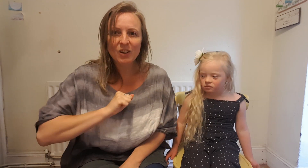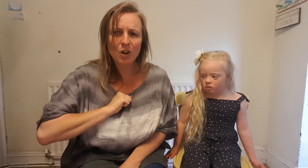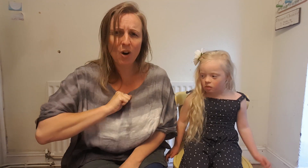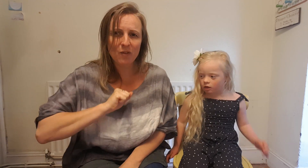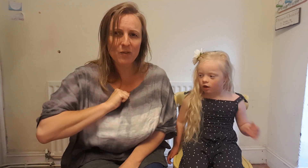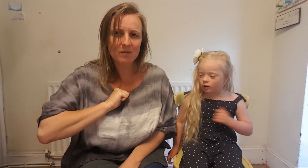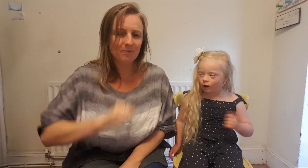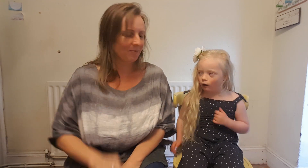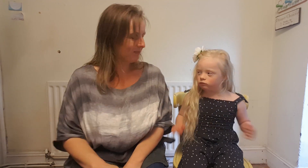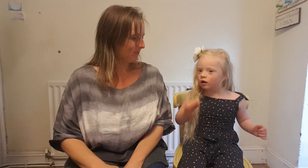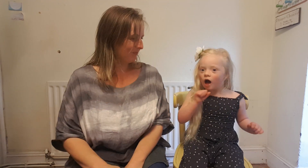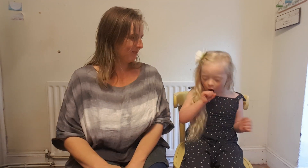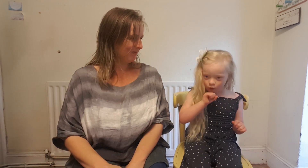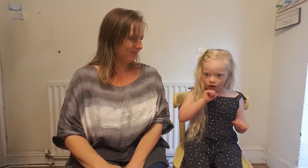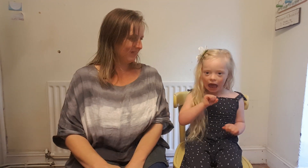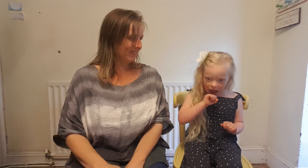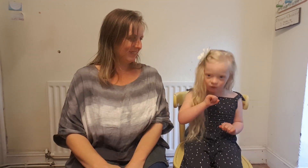Cough. Cough.